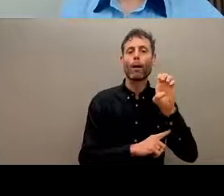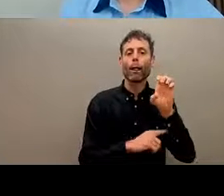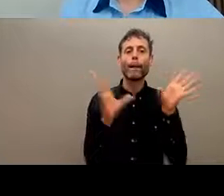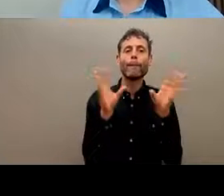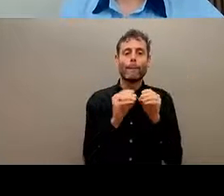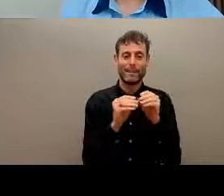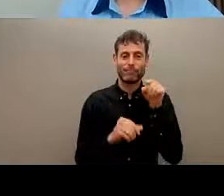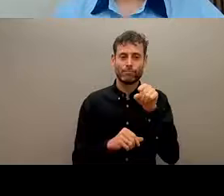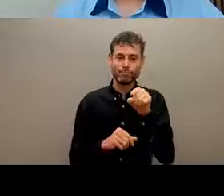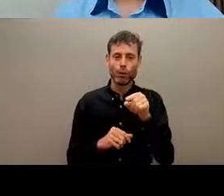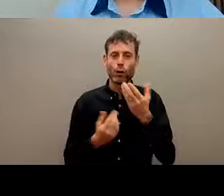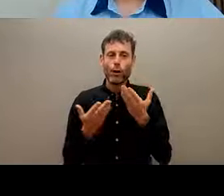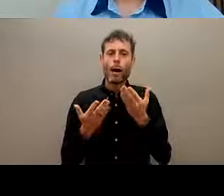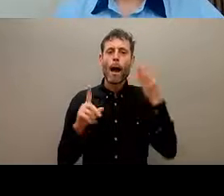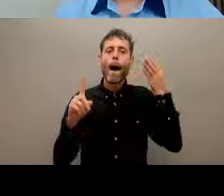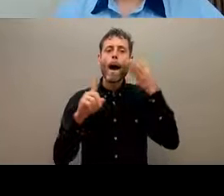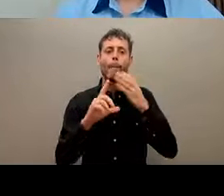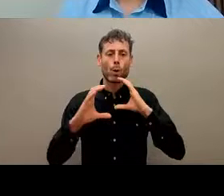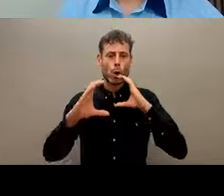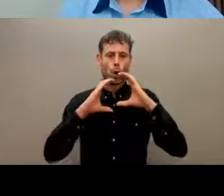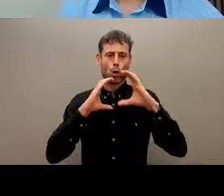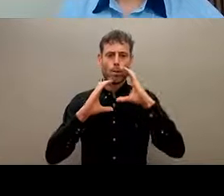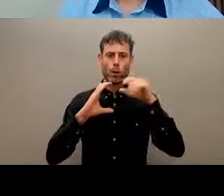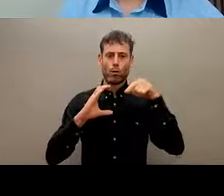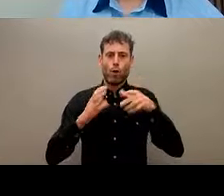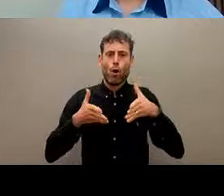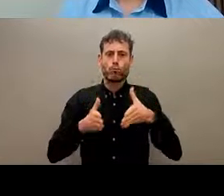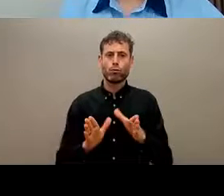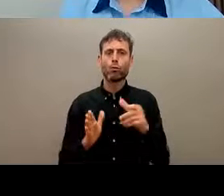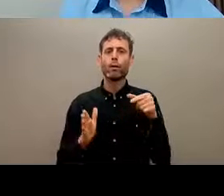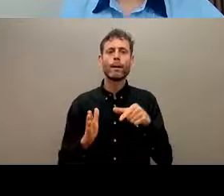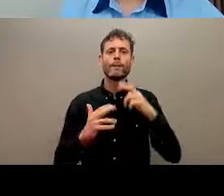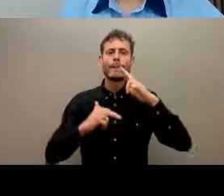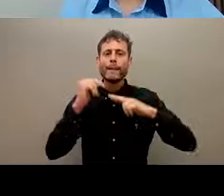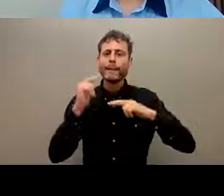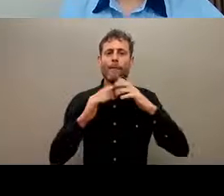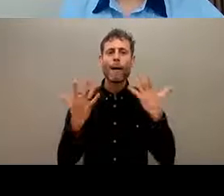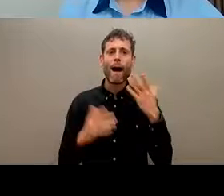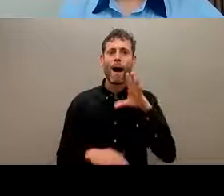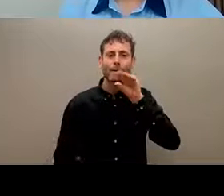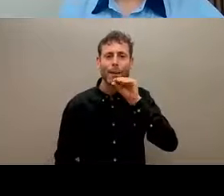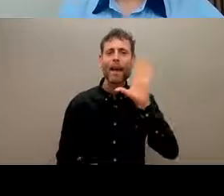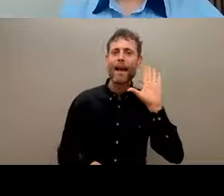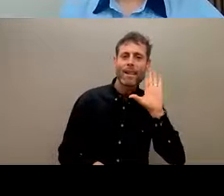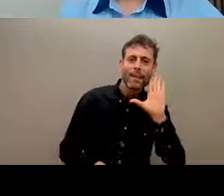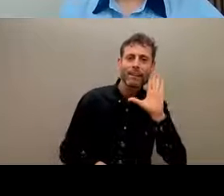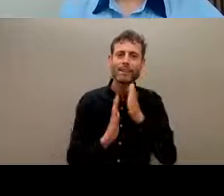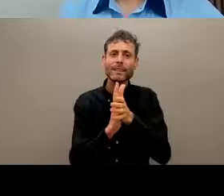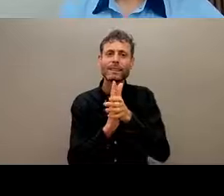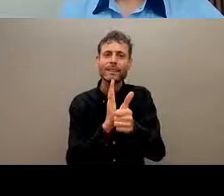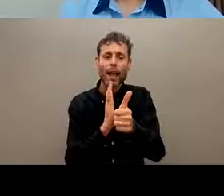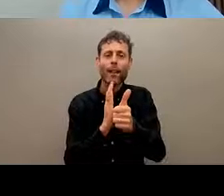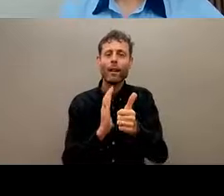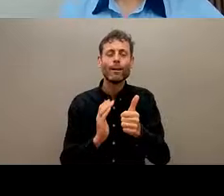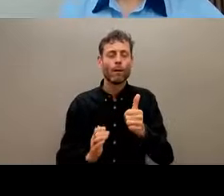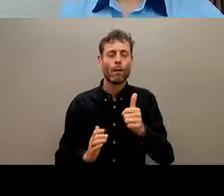it focuses on speaking and listening skill, instead of like grammar or reading and